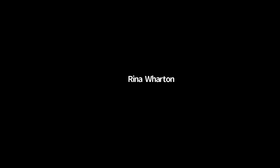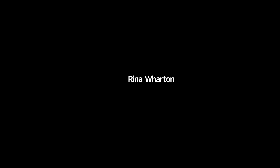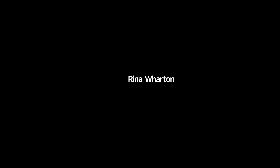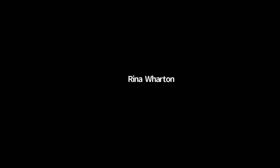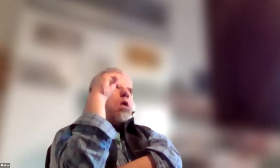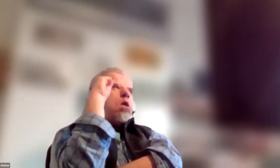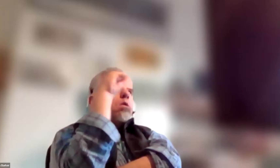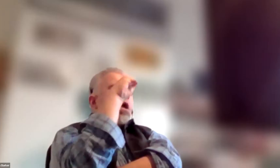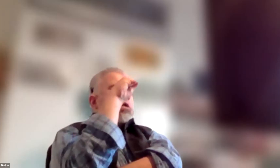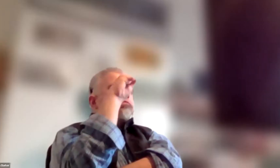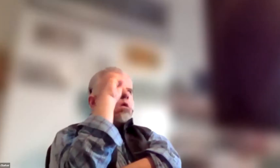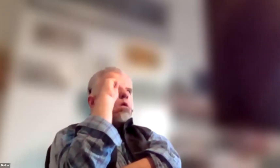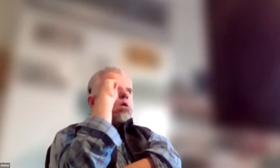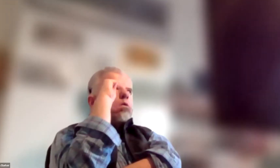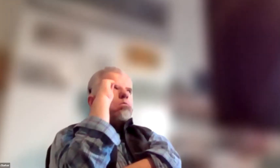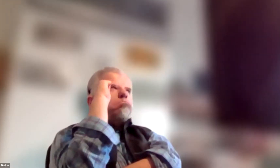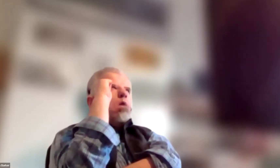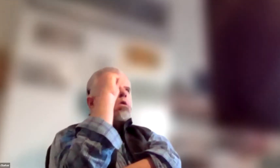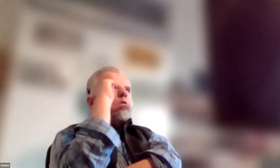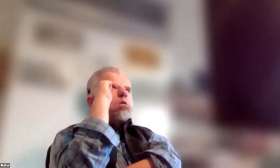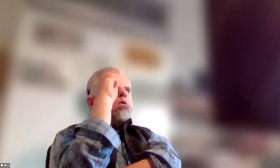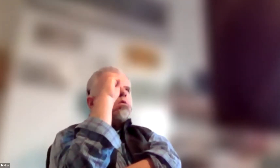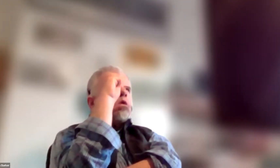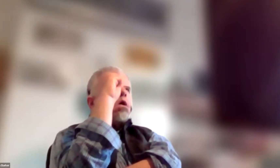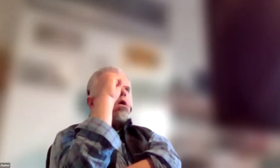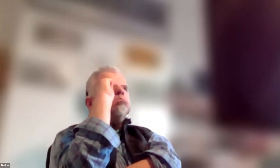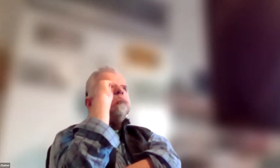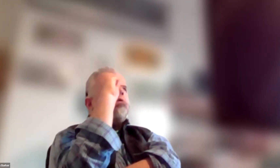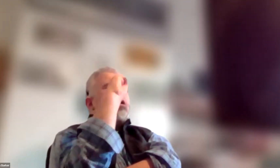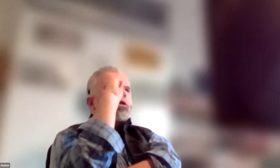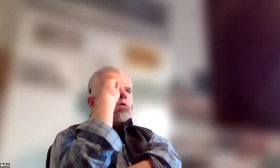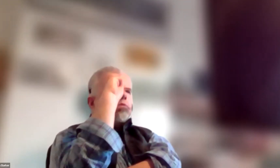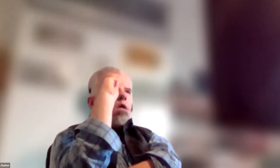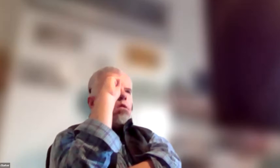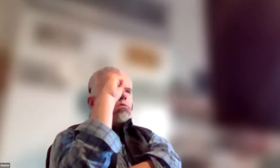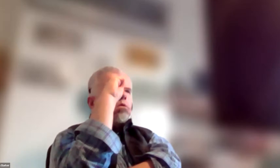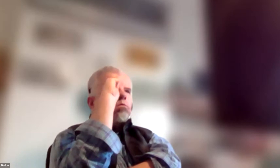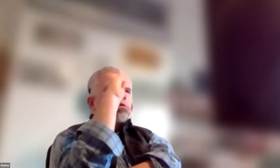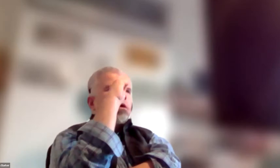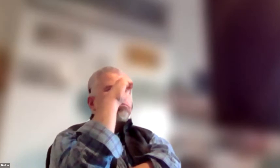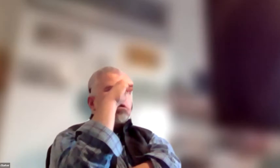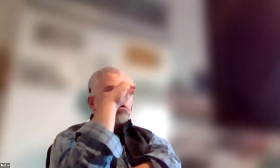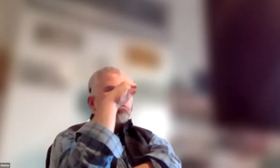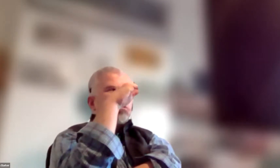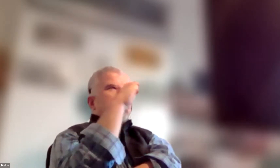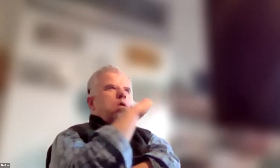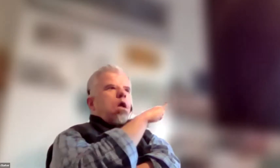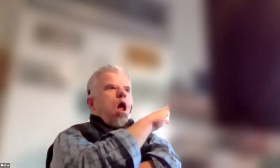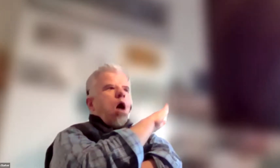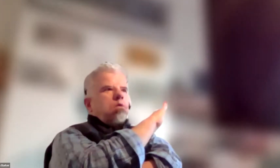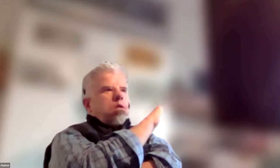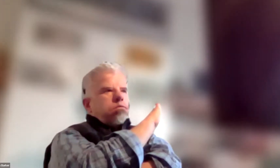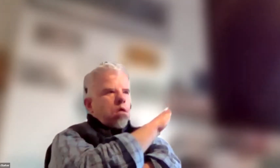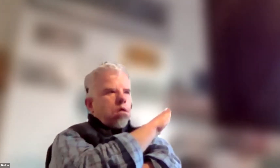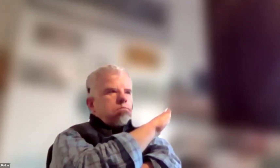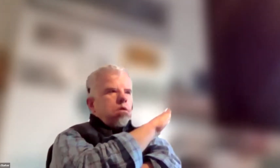Yeah. And I do think managers really value someone coming to them and saying, look,